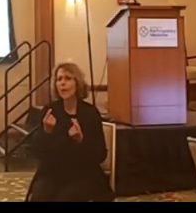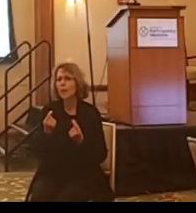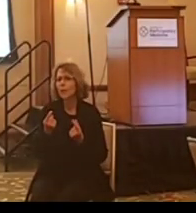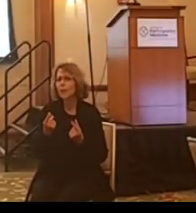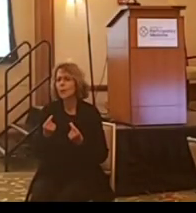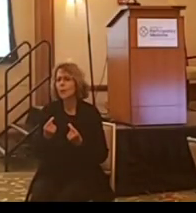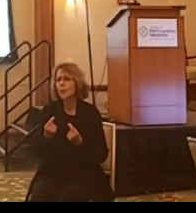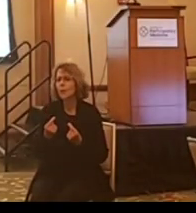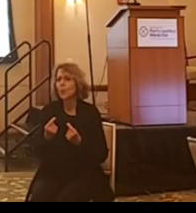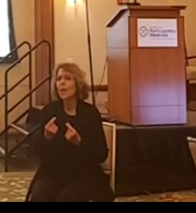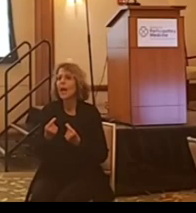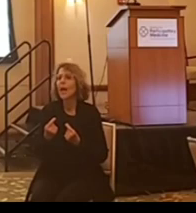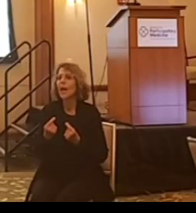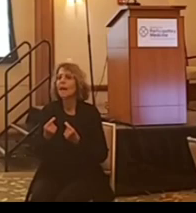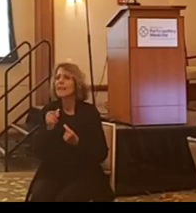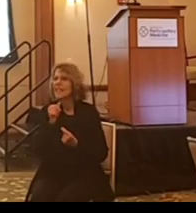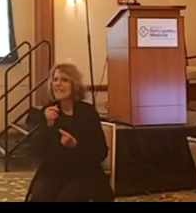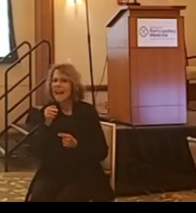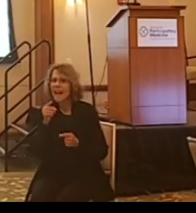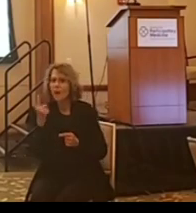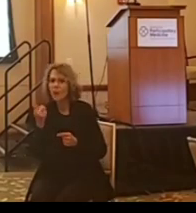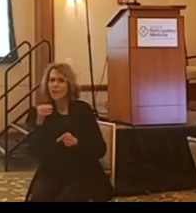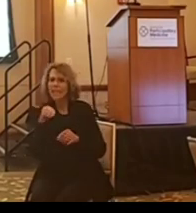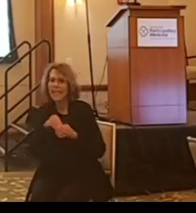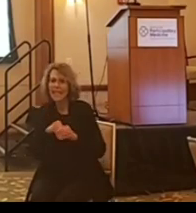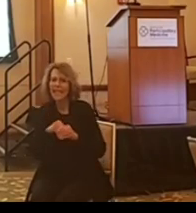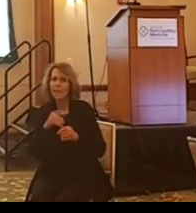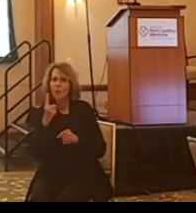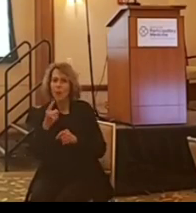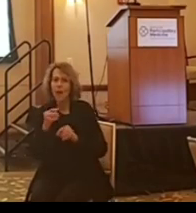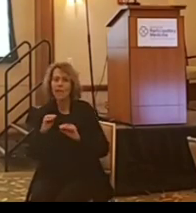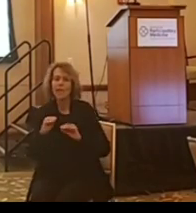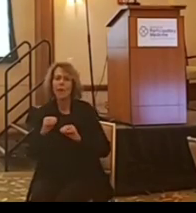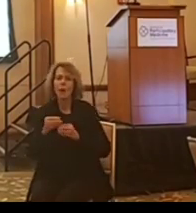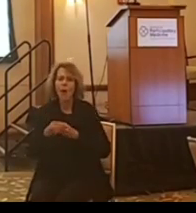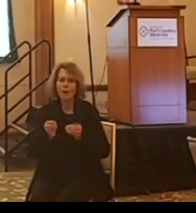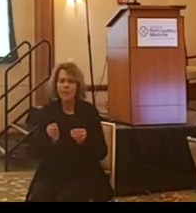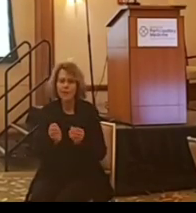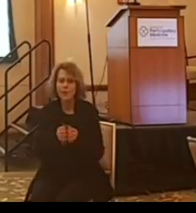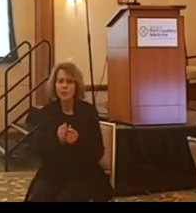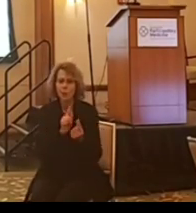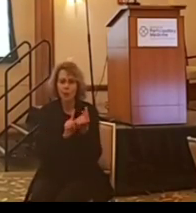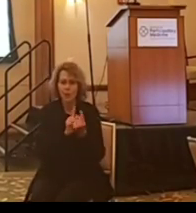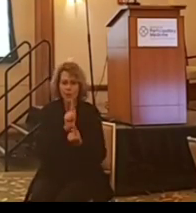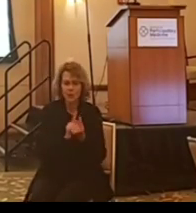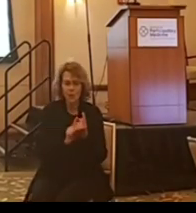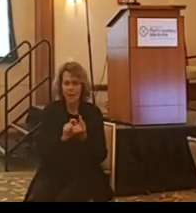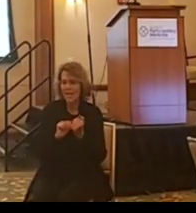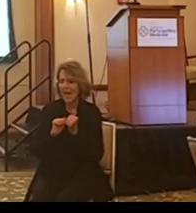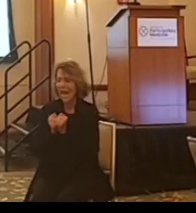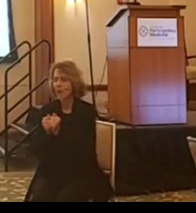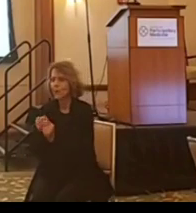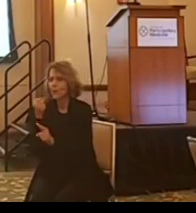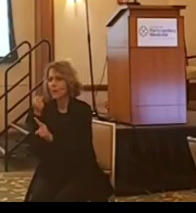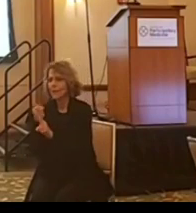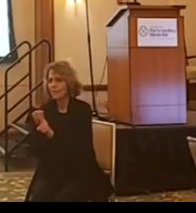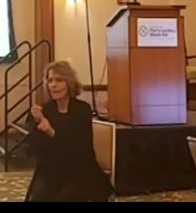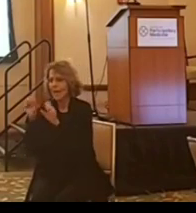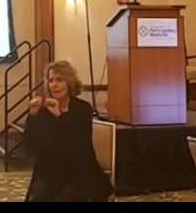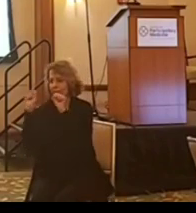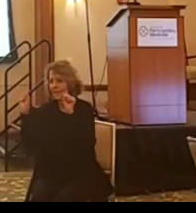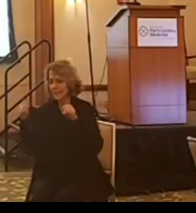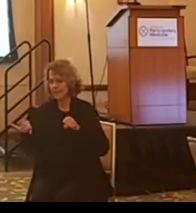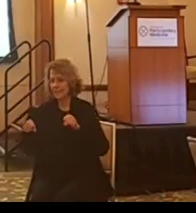if we're trying to imagine how do we affect change in these conversations? And we're really interested in the idea of how are we